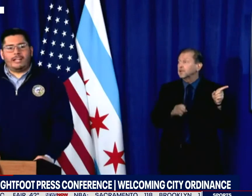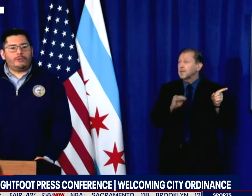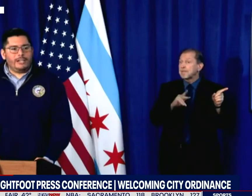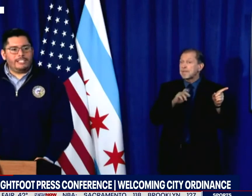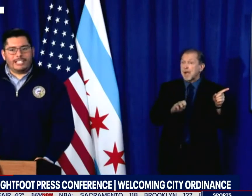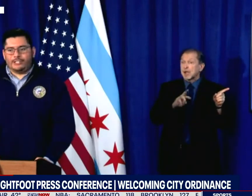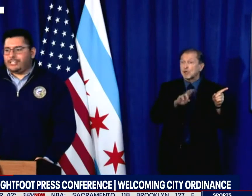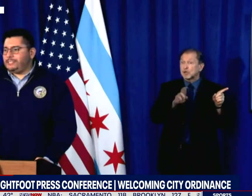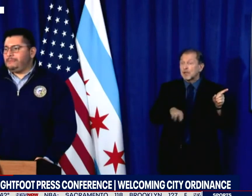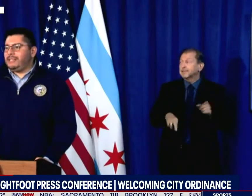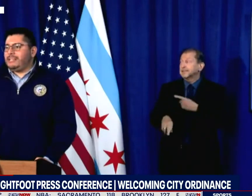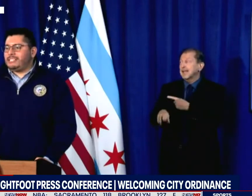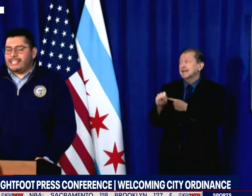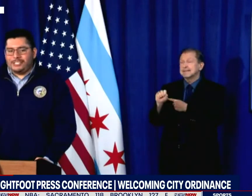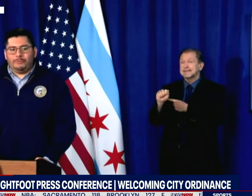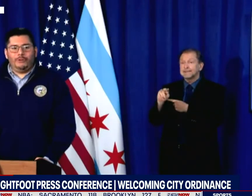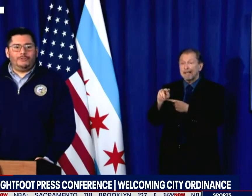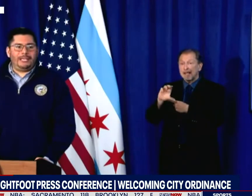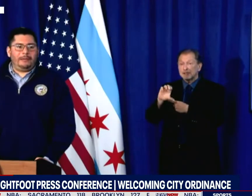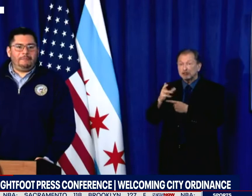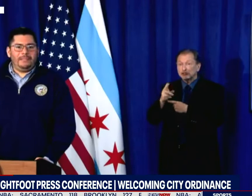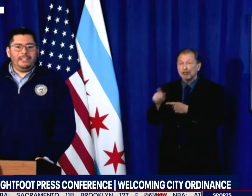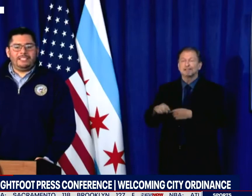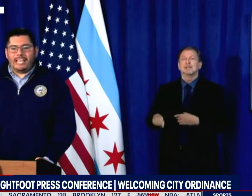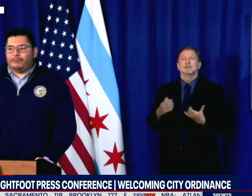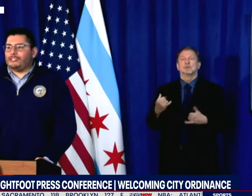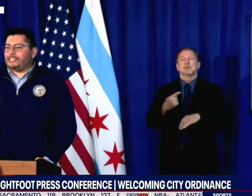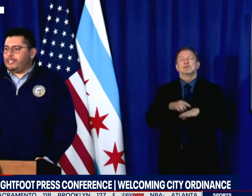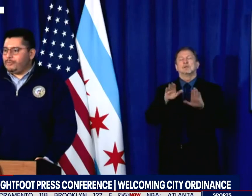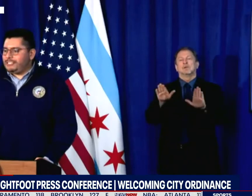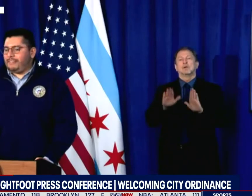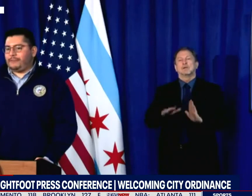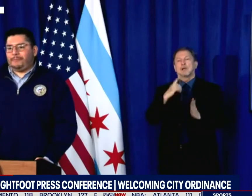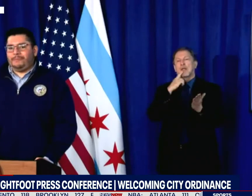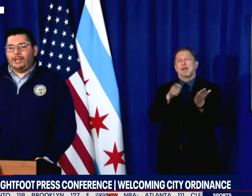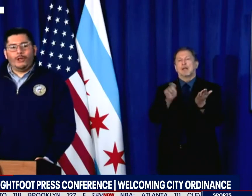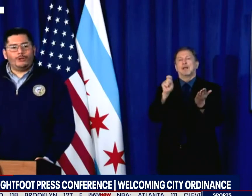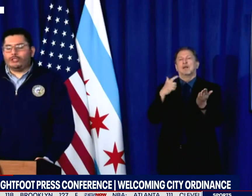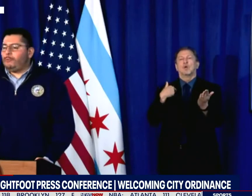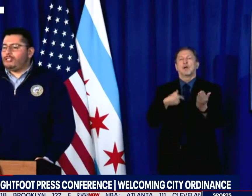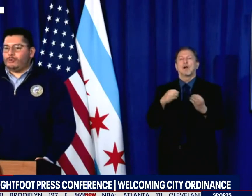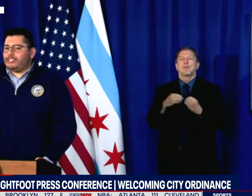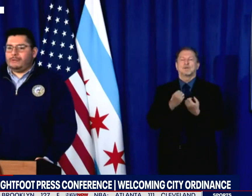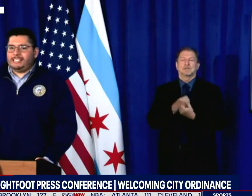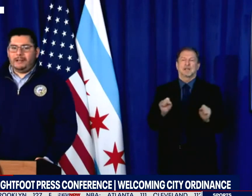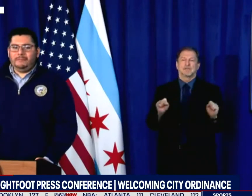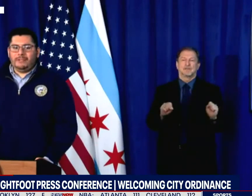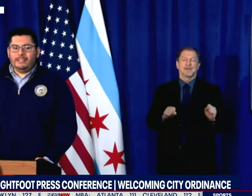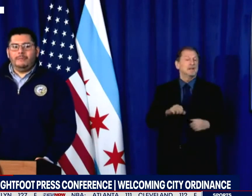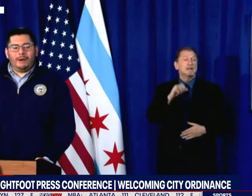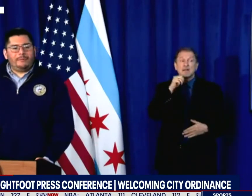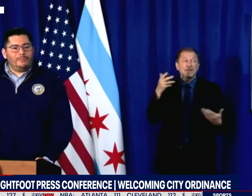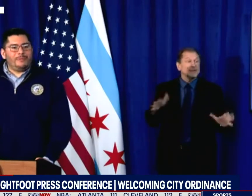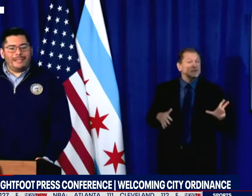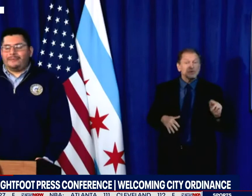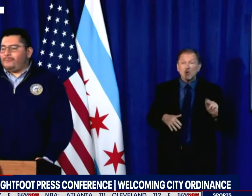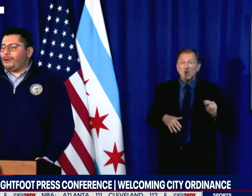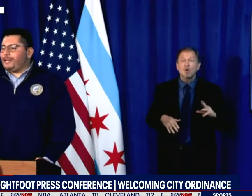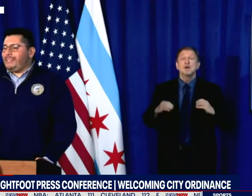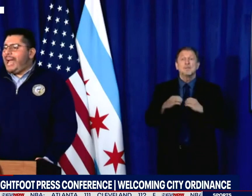alderwoman Rosanna Rodriguez Sanchez, today is a beautiful day. Today we're just a little bit safer. There's so much work to be done,